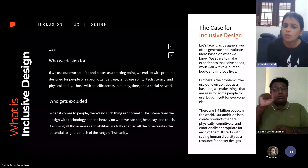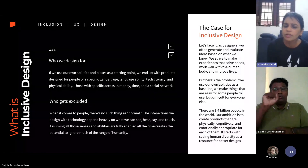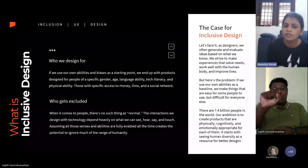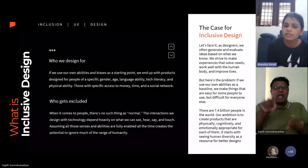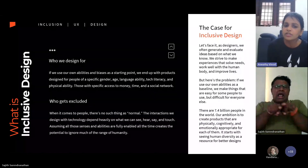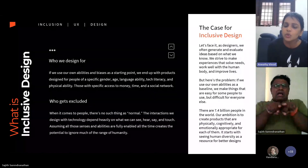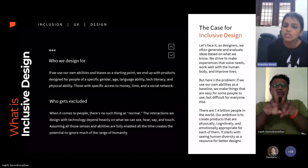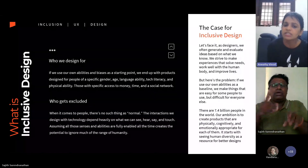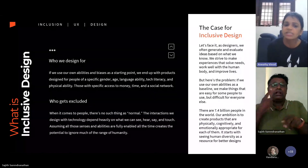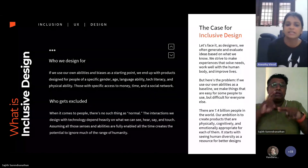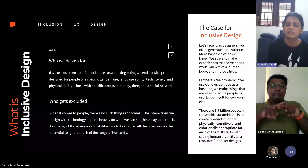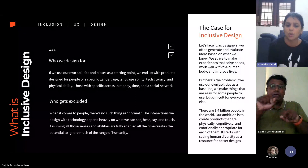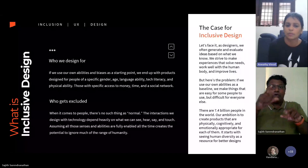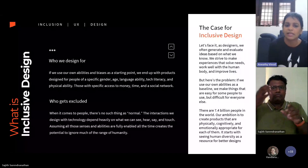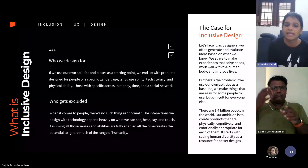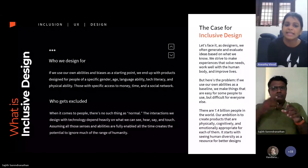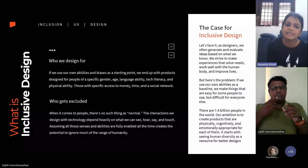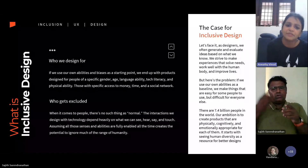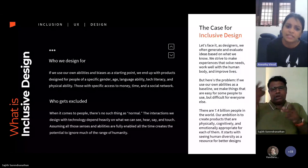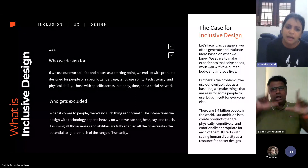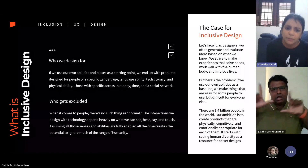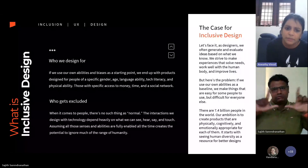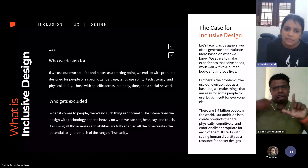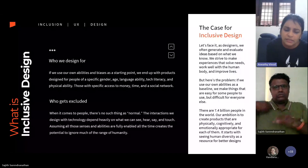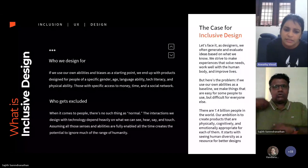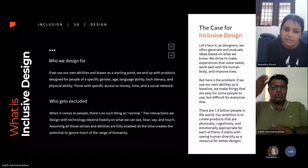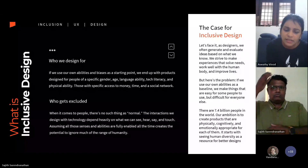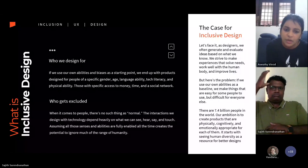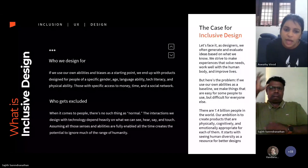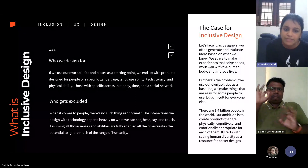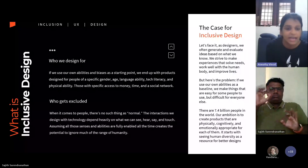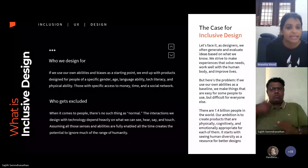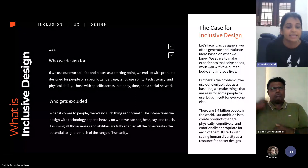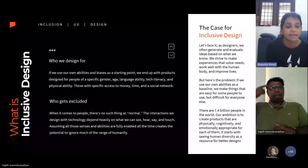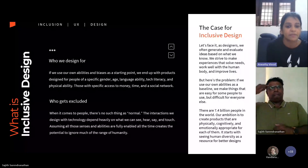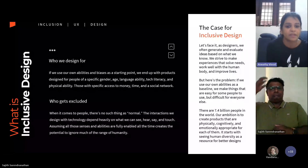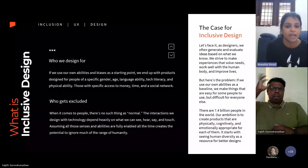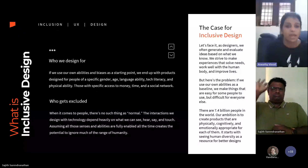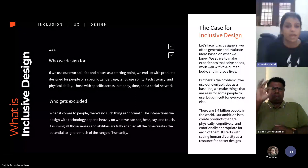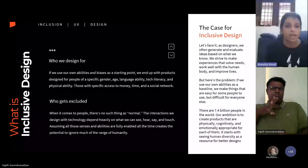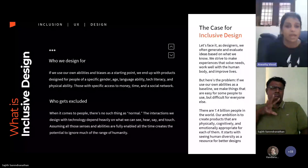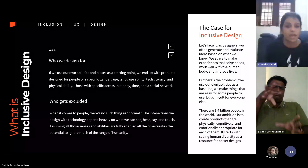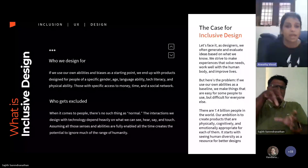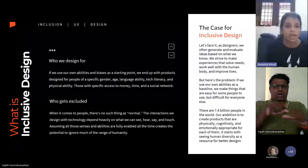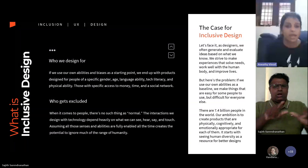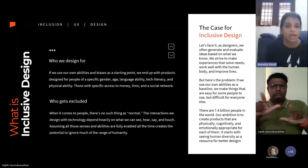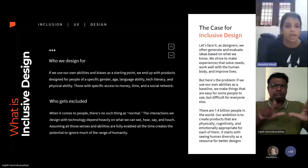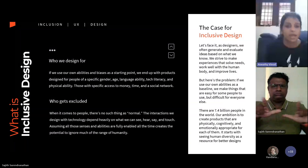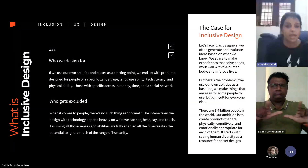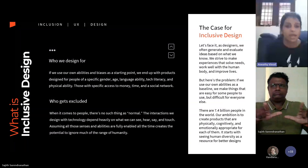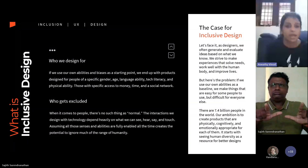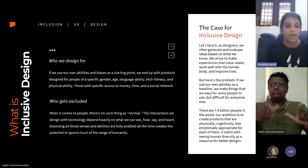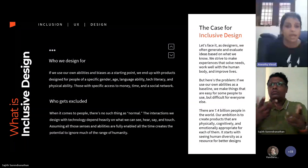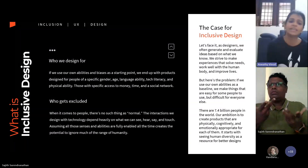is normal? There is no such thing as normal. Let's say, for example, I'm designing something and I am a very aware